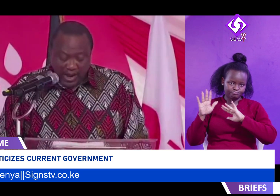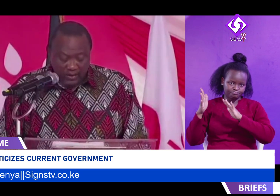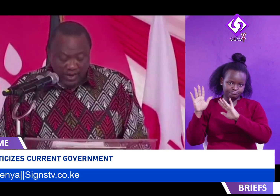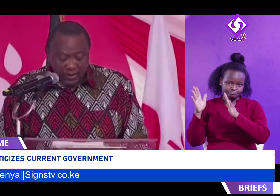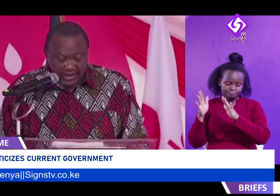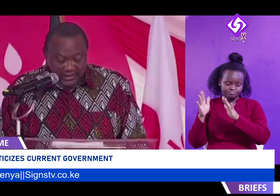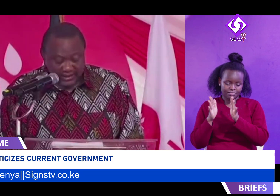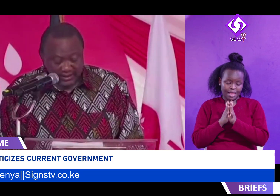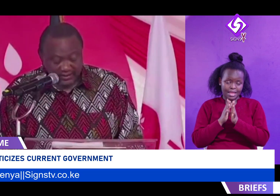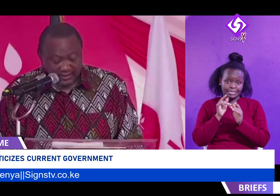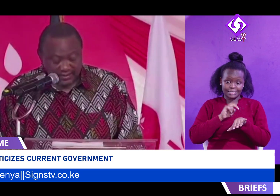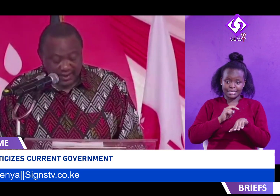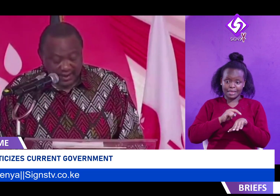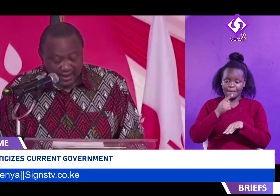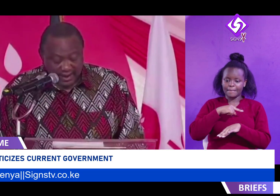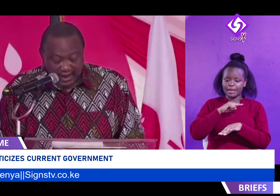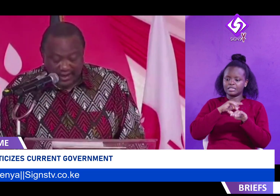And while we wait